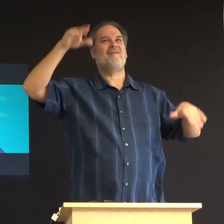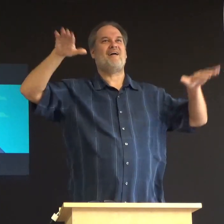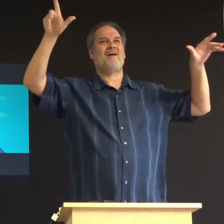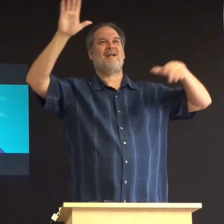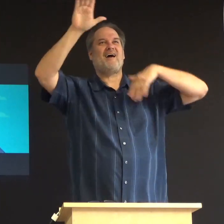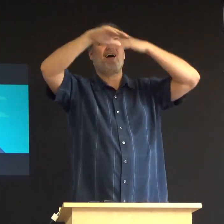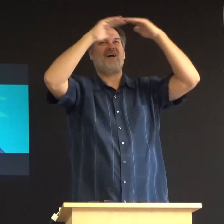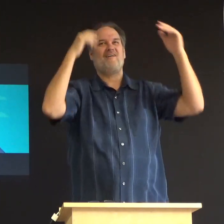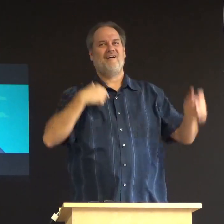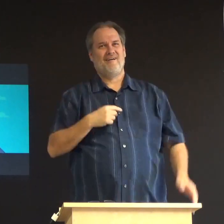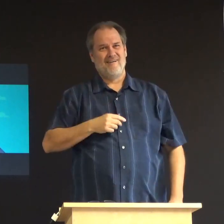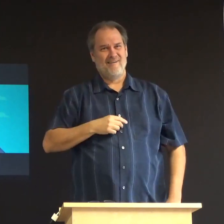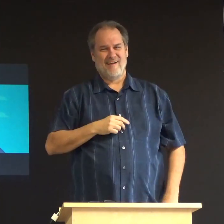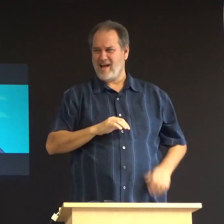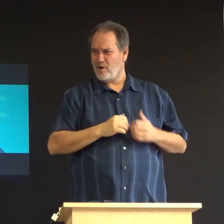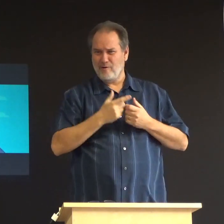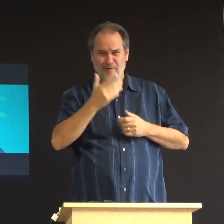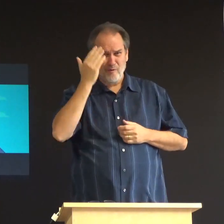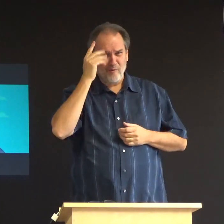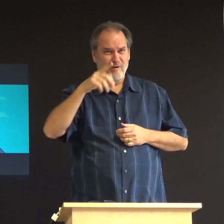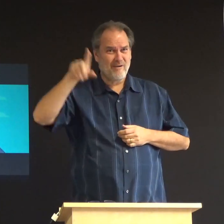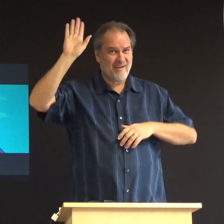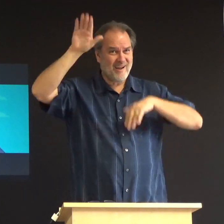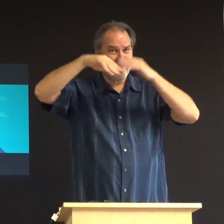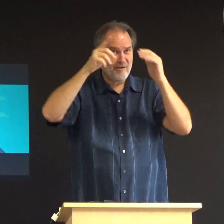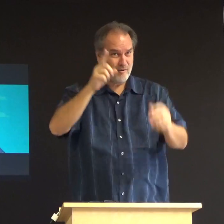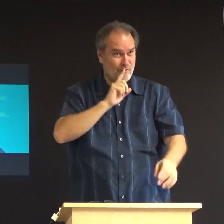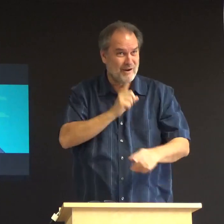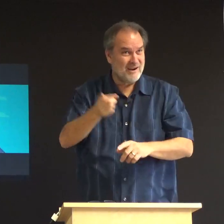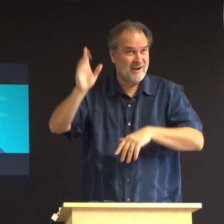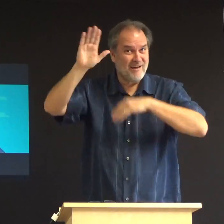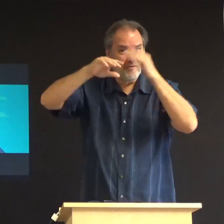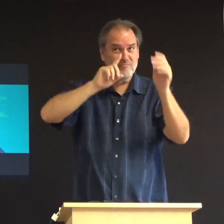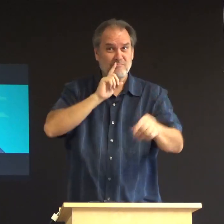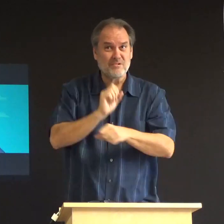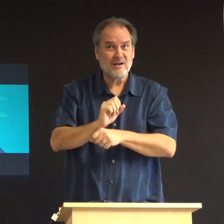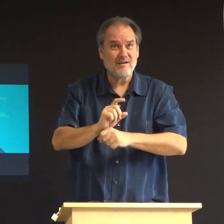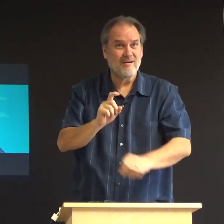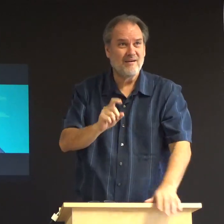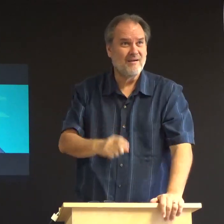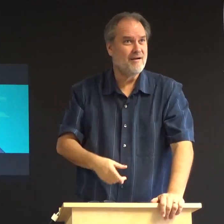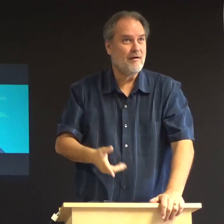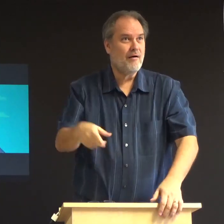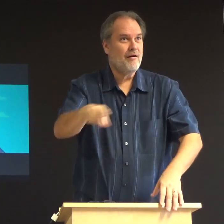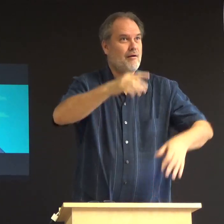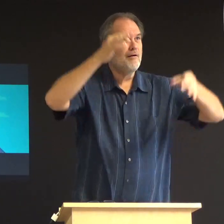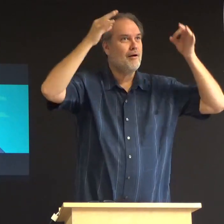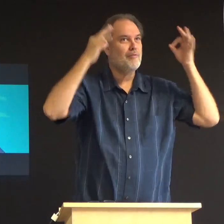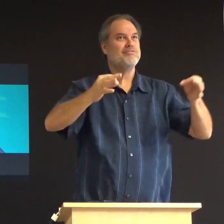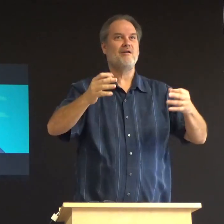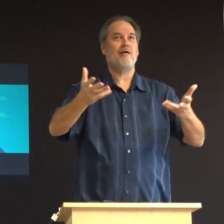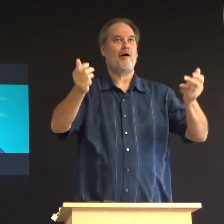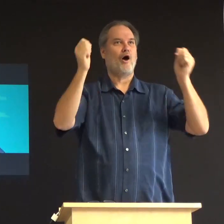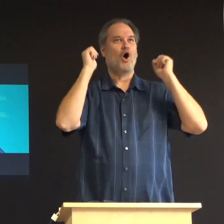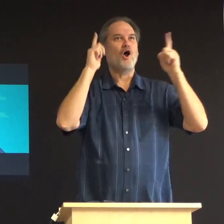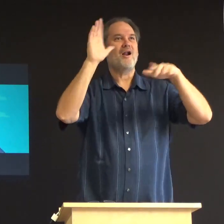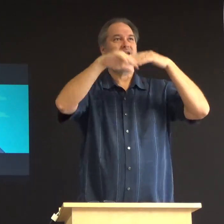Because people say when somebody dies, are they going to heaven or an angel in heaven? But you don't know. We can't